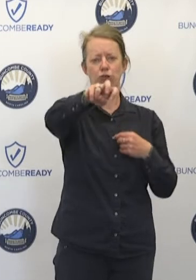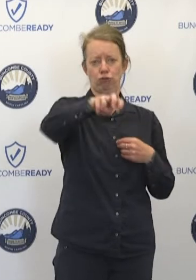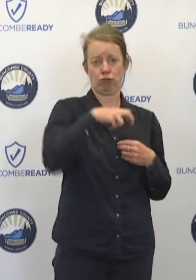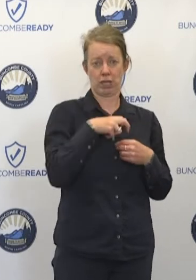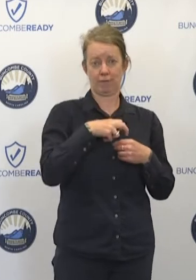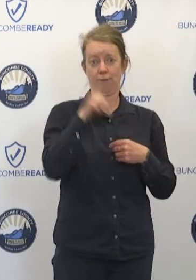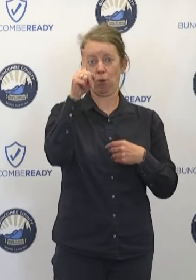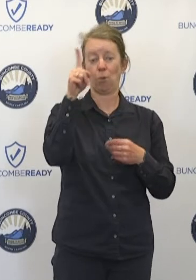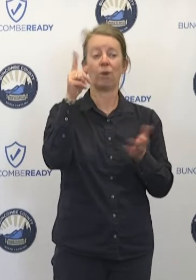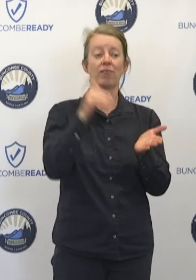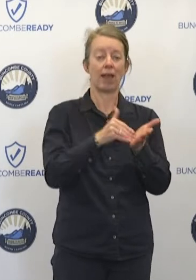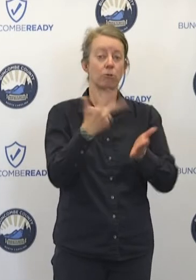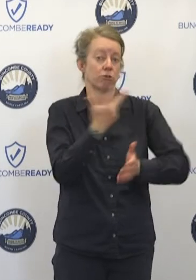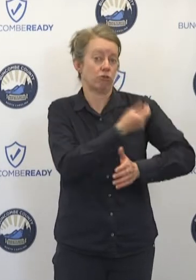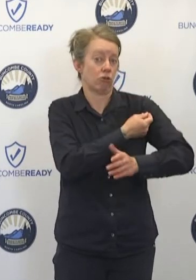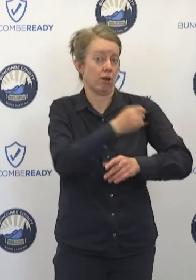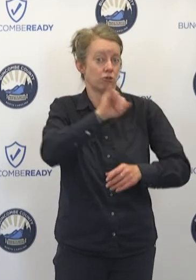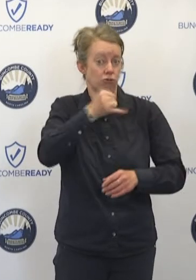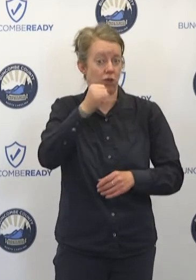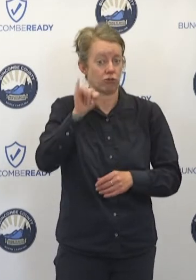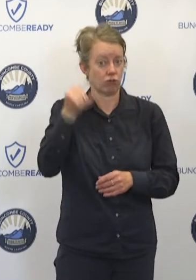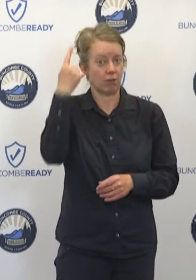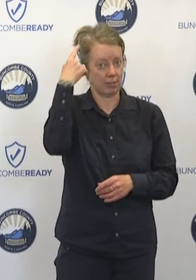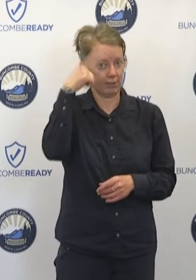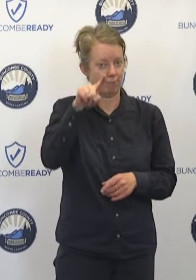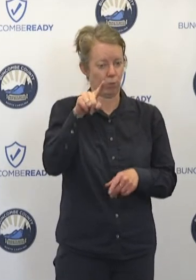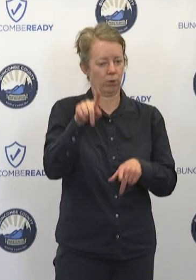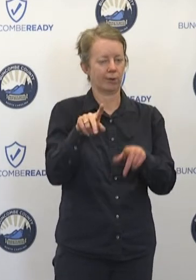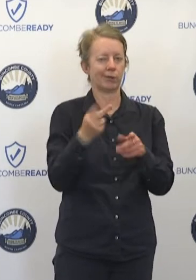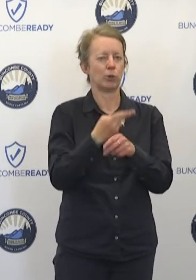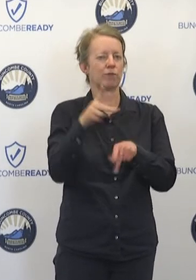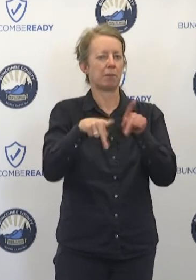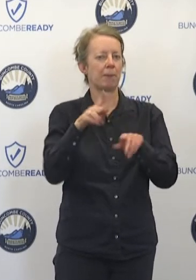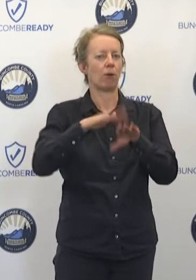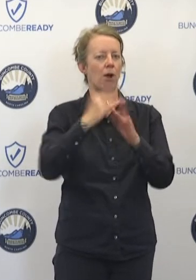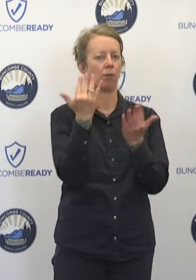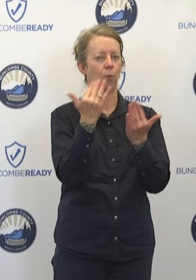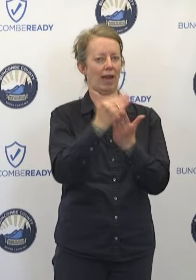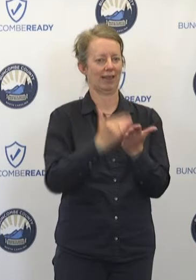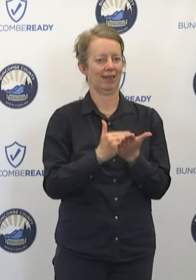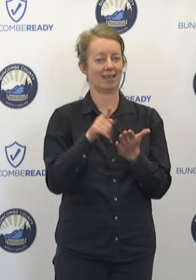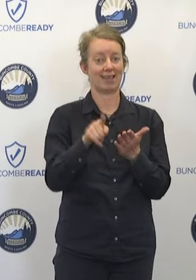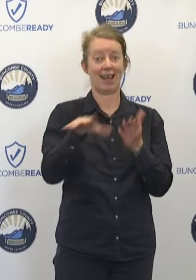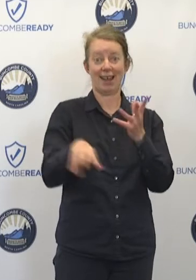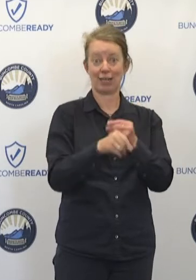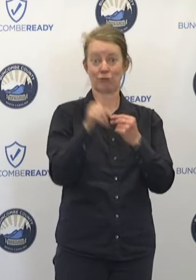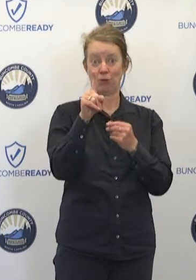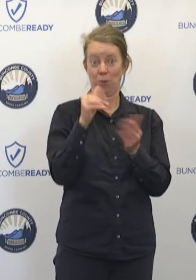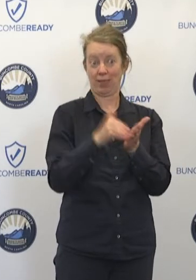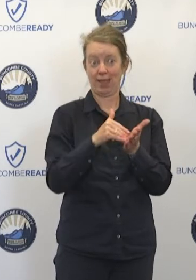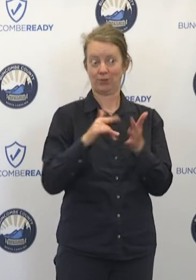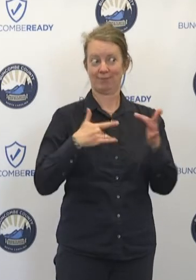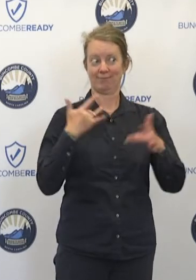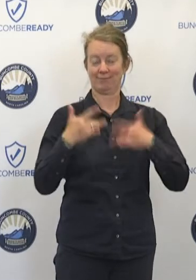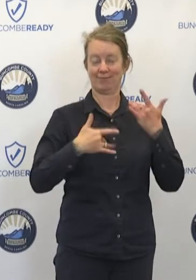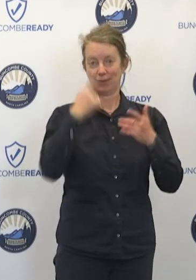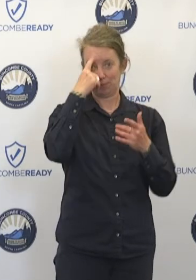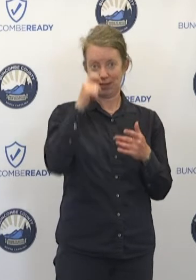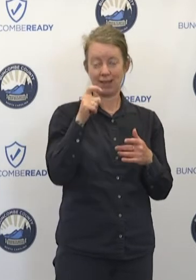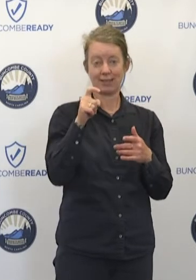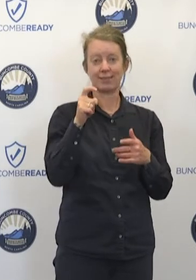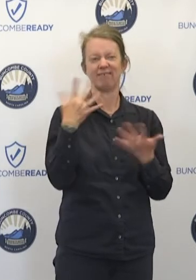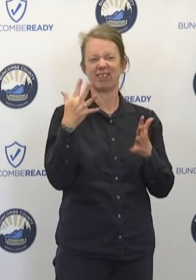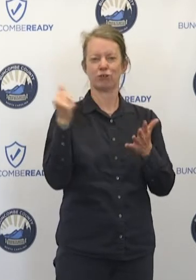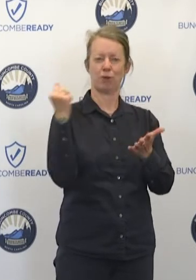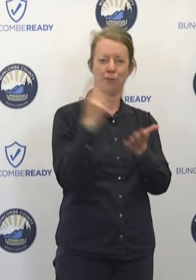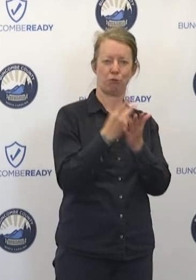doses of Johnson & Johnson for waitlist appointments. This is truly exciting. With the EUA approval of Johnson & Johnson, we